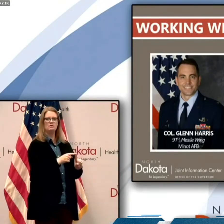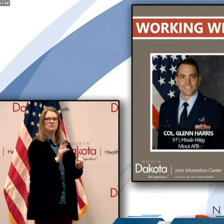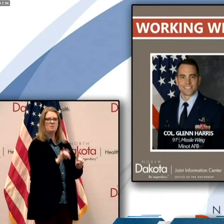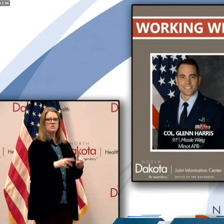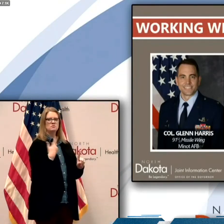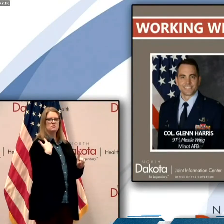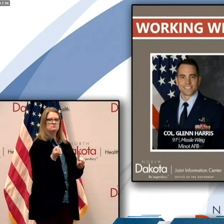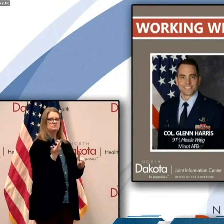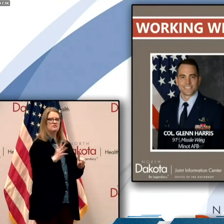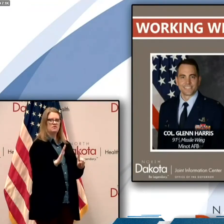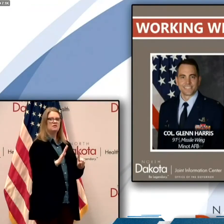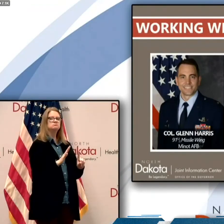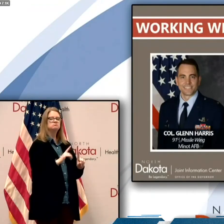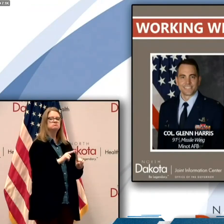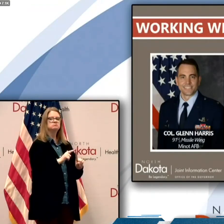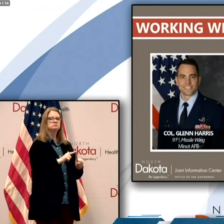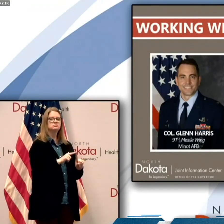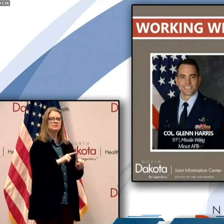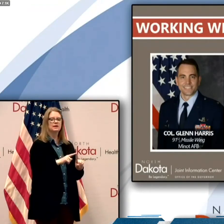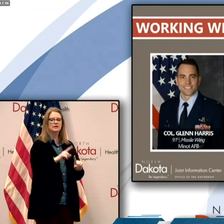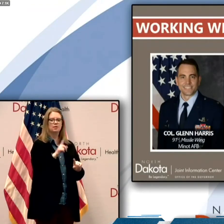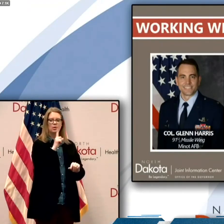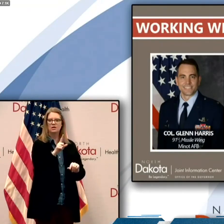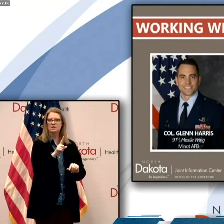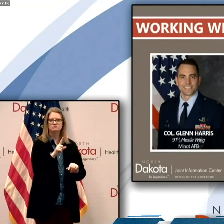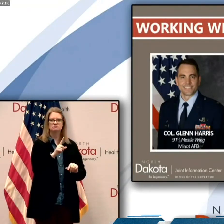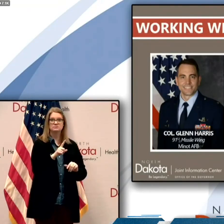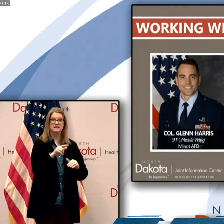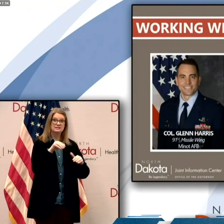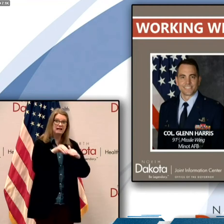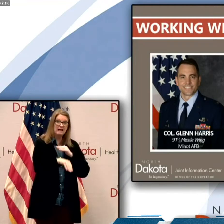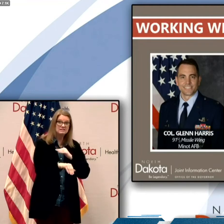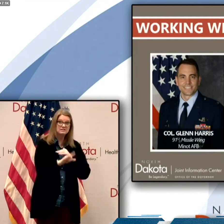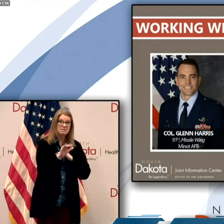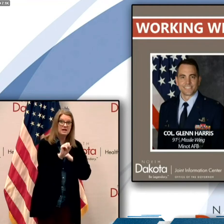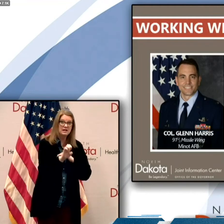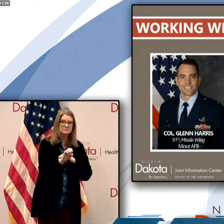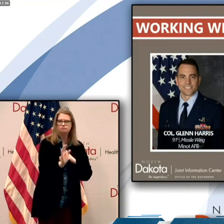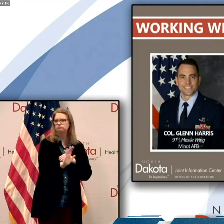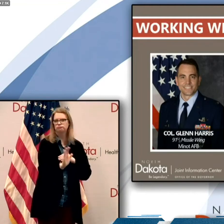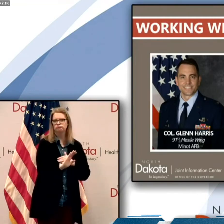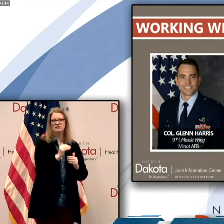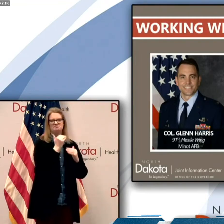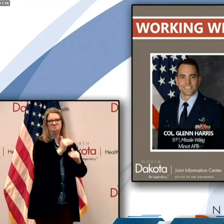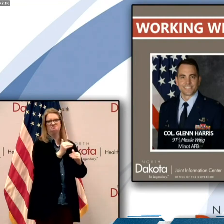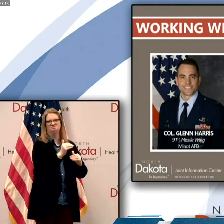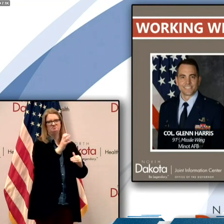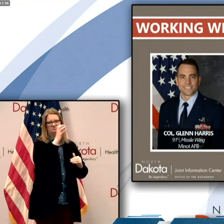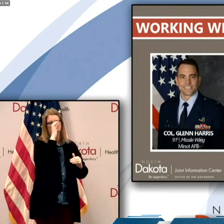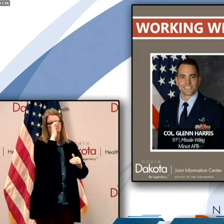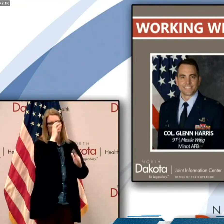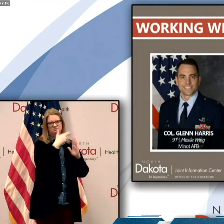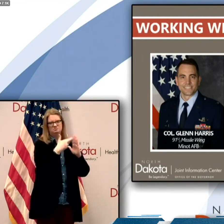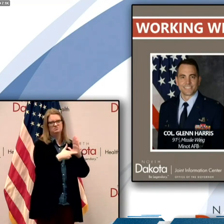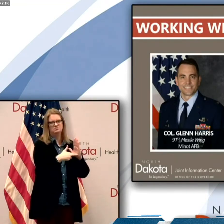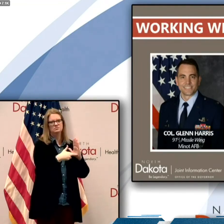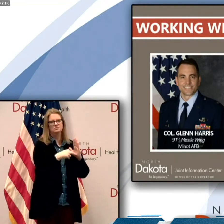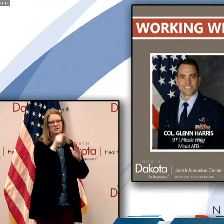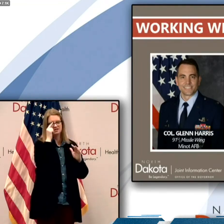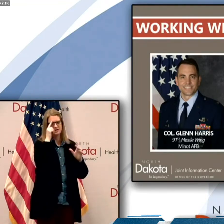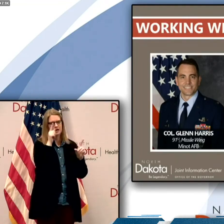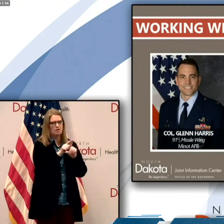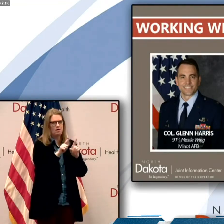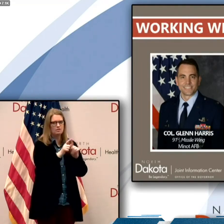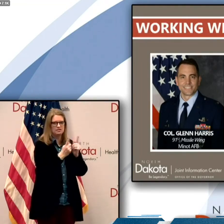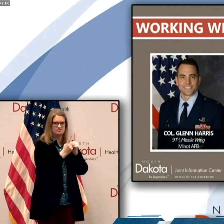but they're doing a great job of restricting access, practicing good discipline on physical distance, even as they